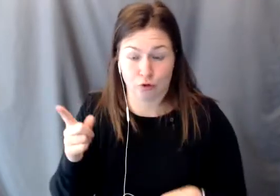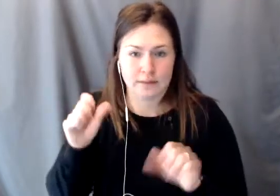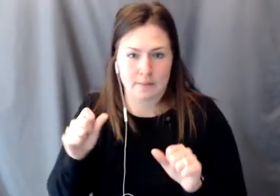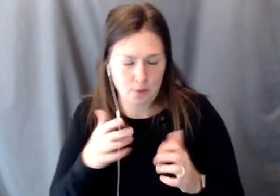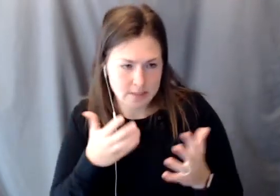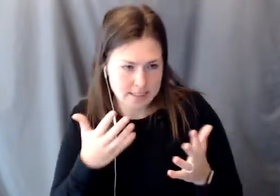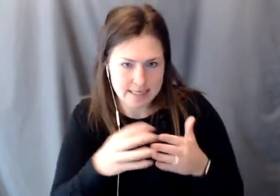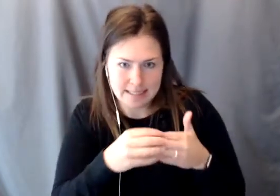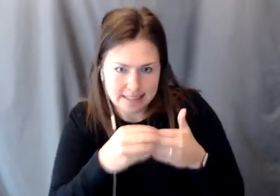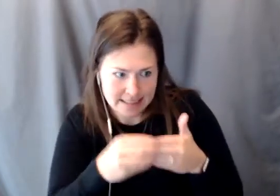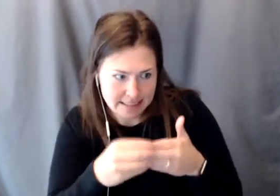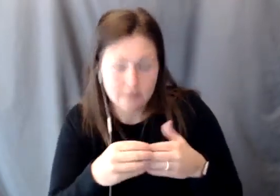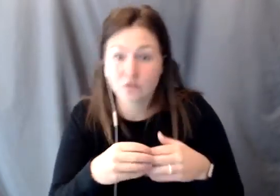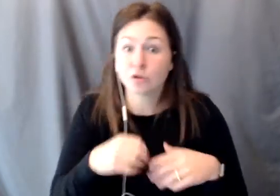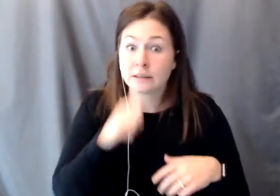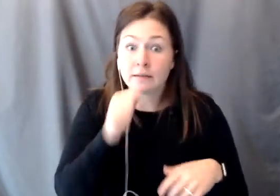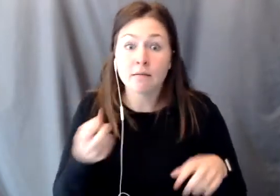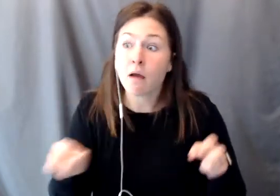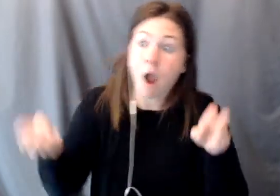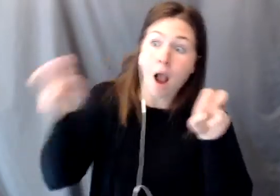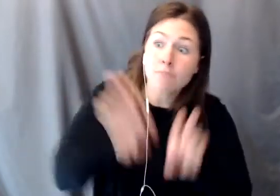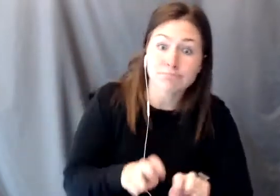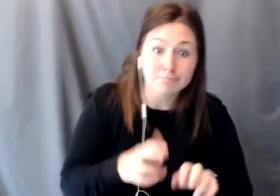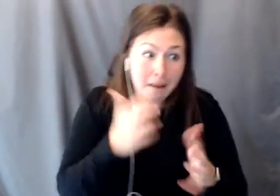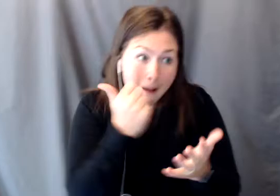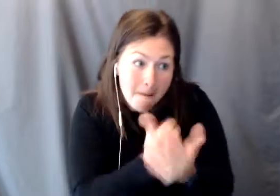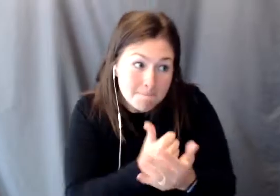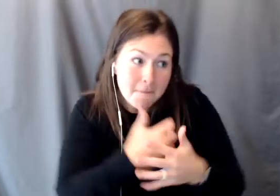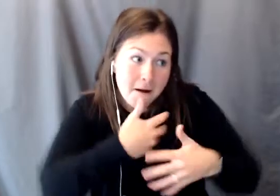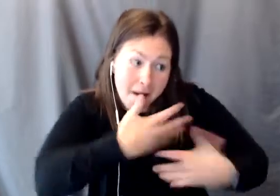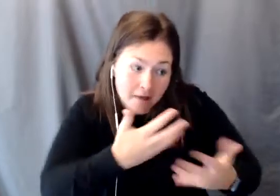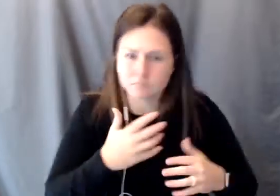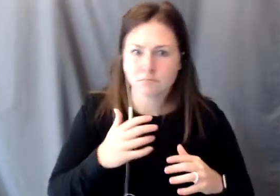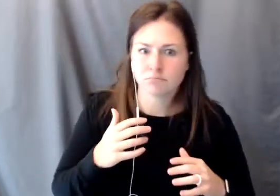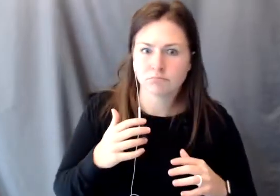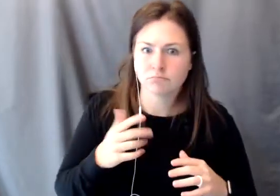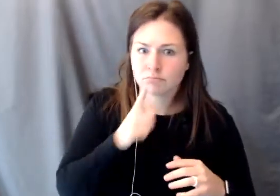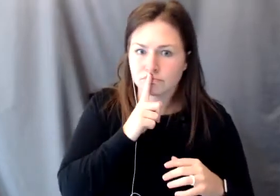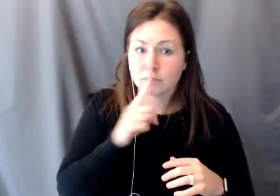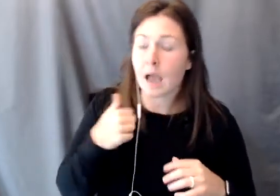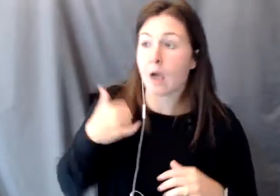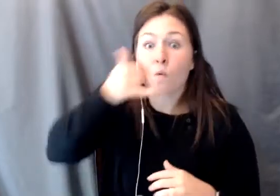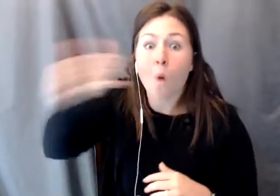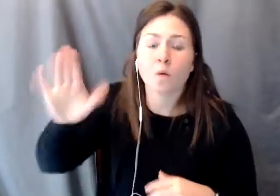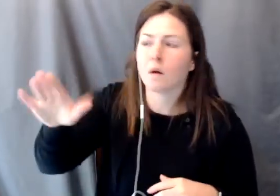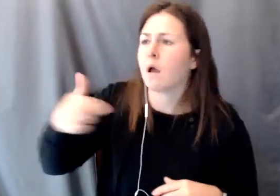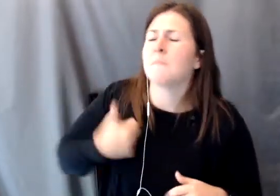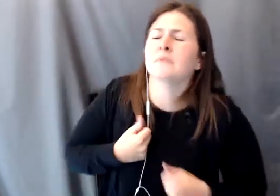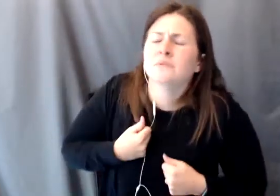get in the boat with me. So when I called her and told her like how exhausted I was, because we were working